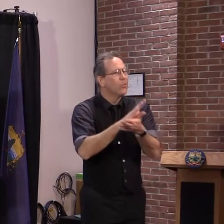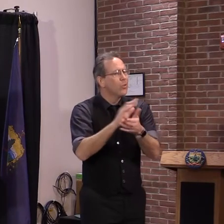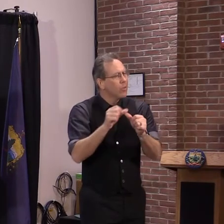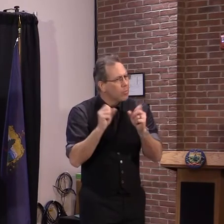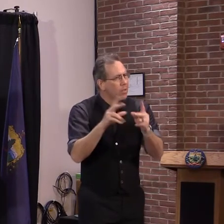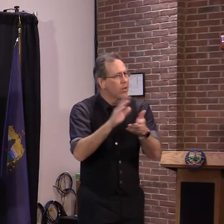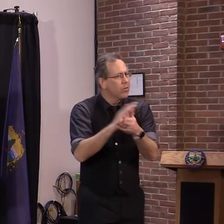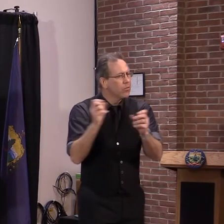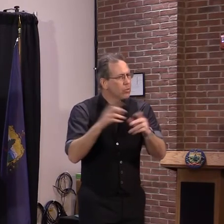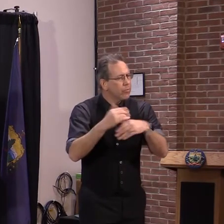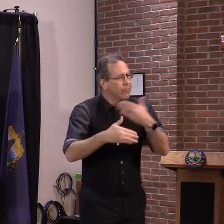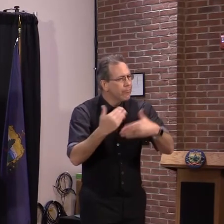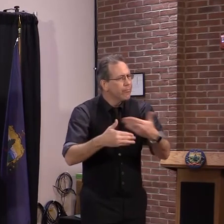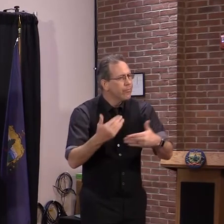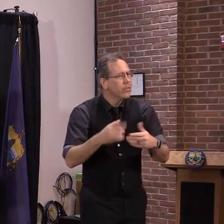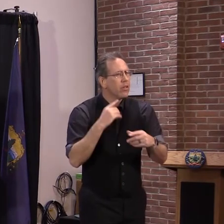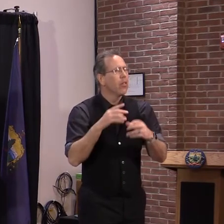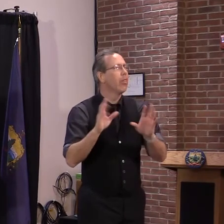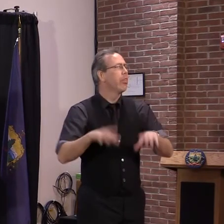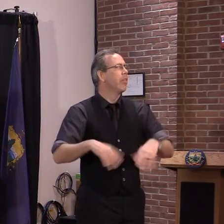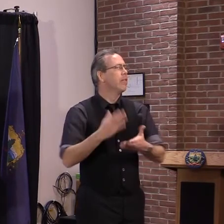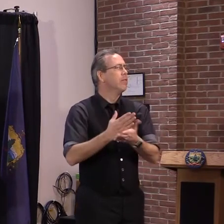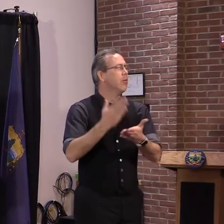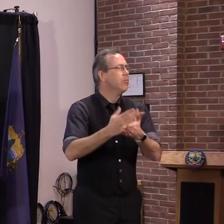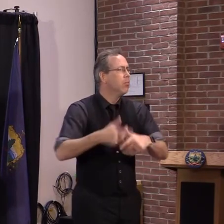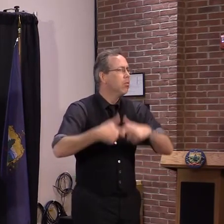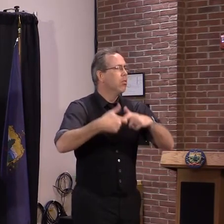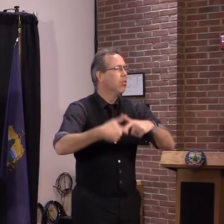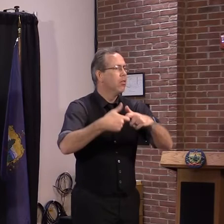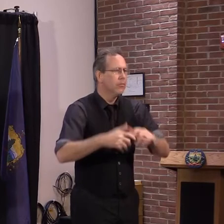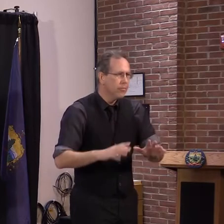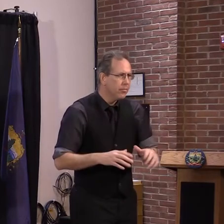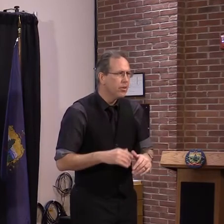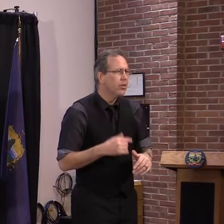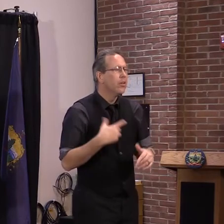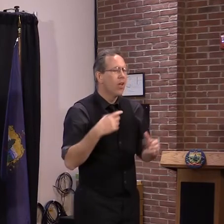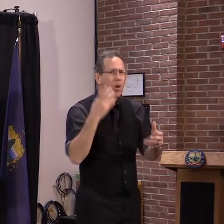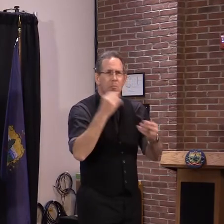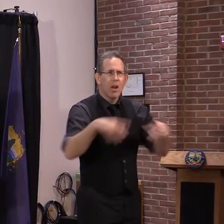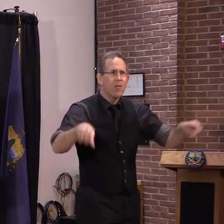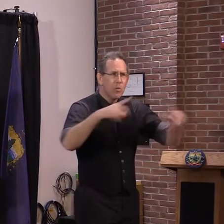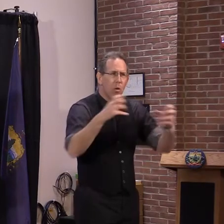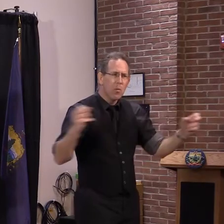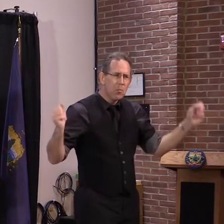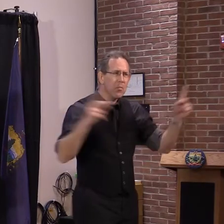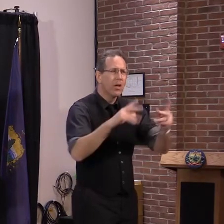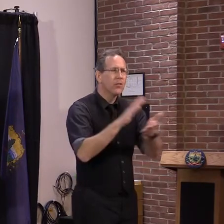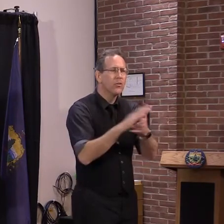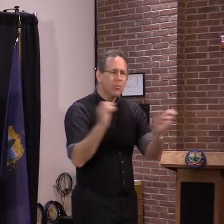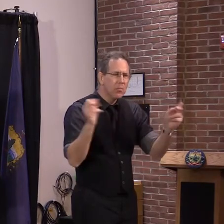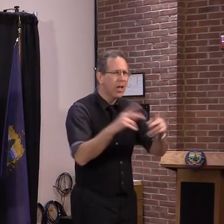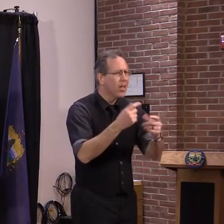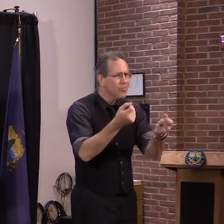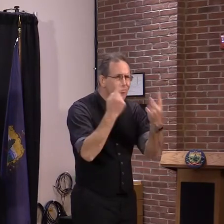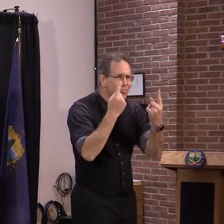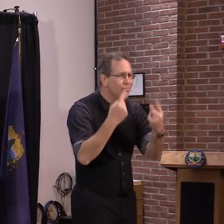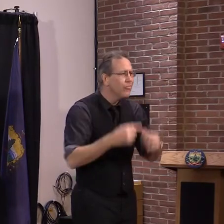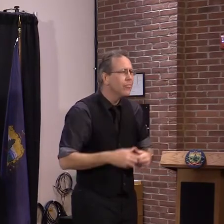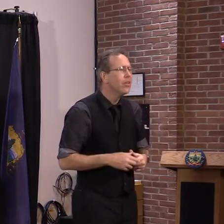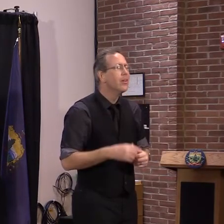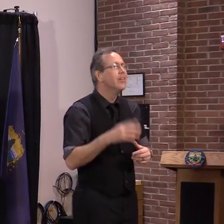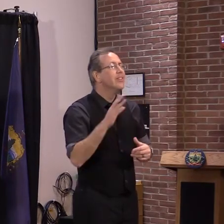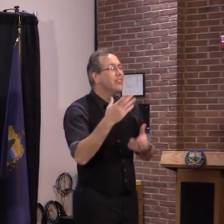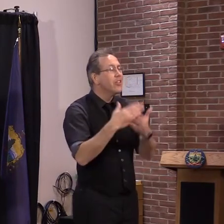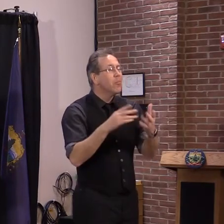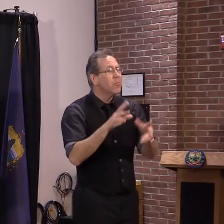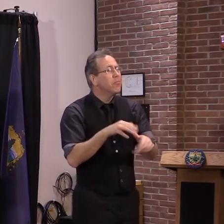point about, you know, where we were and the idea of no one wants to go back, I think that's a good one. And I think it just calls out, you know, some of the challenges